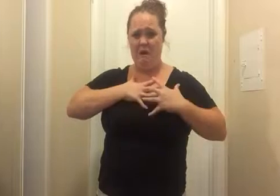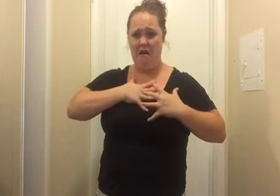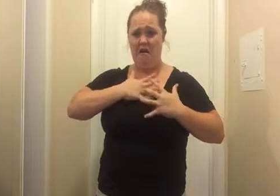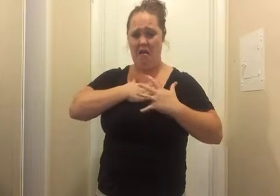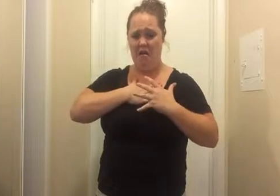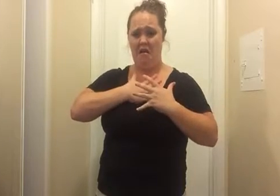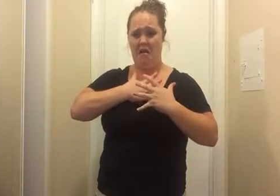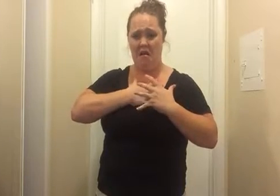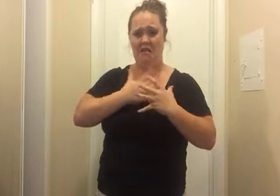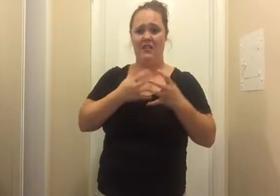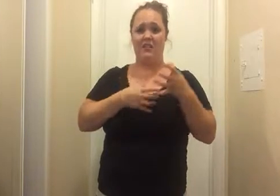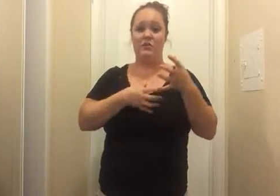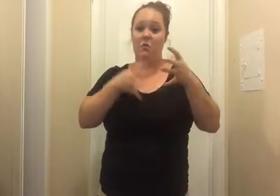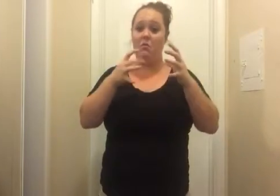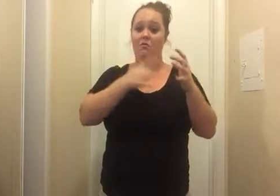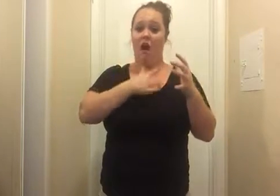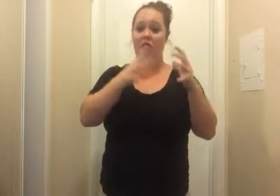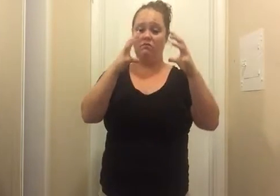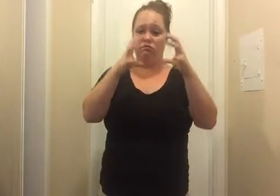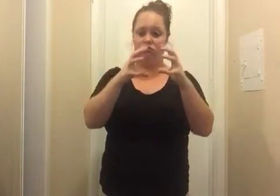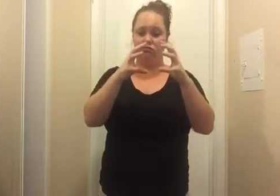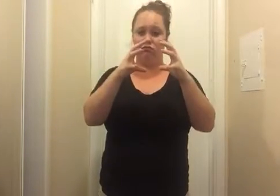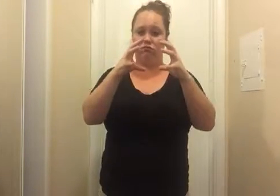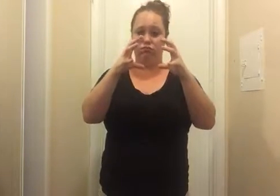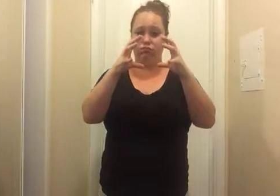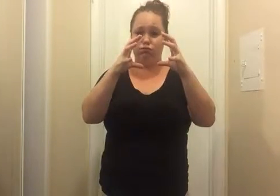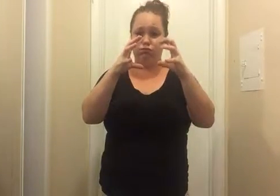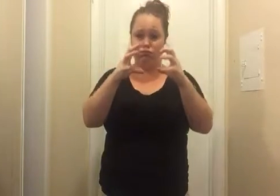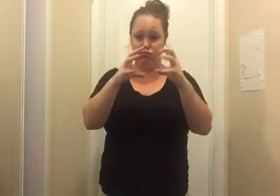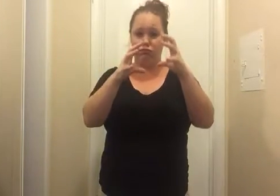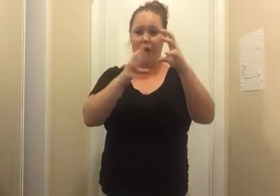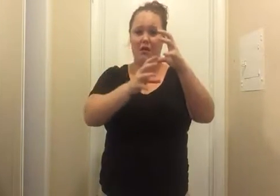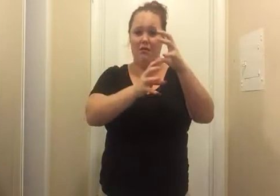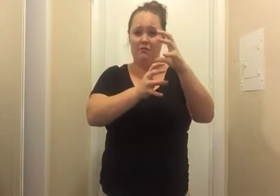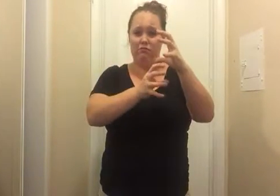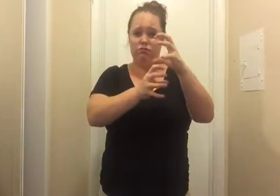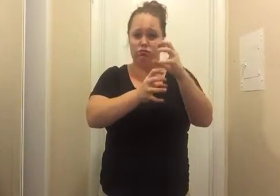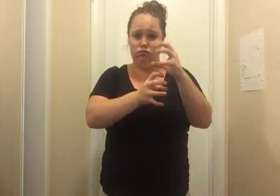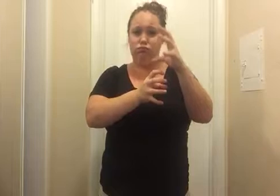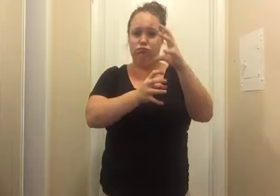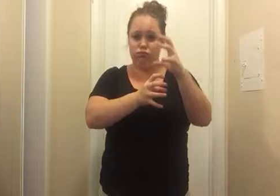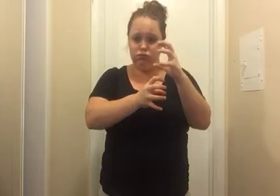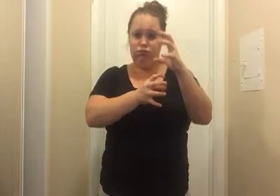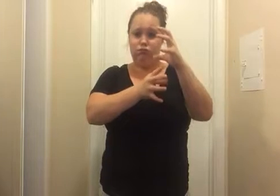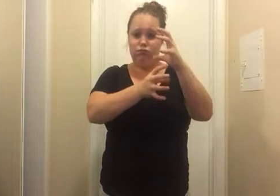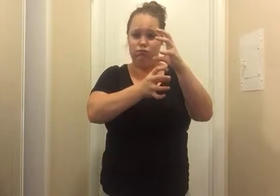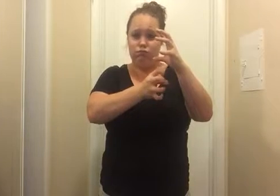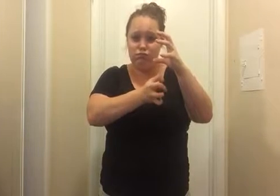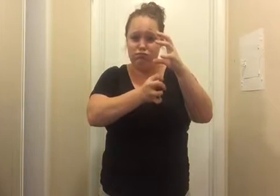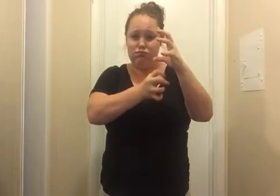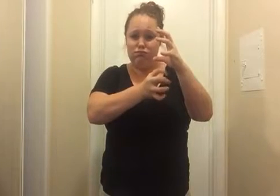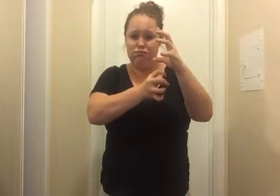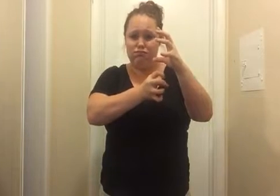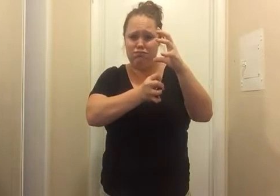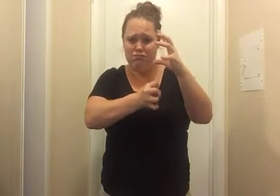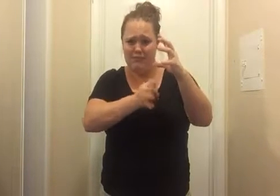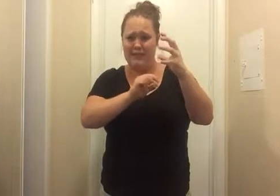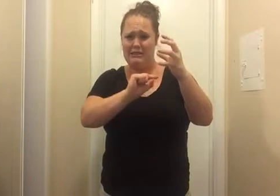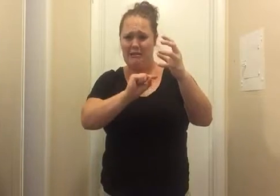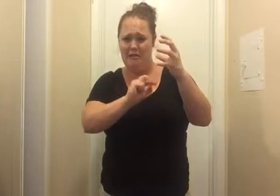this point, you still don't have a heart attack. A heart attack happens where one of these plaques are unstable enough.